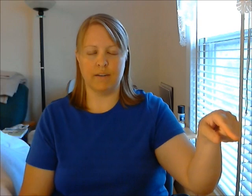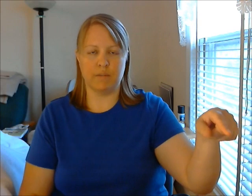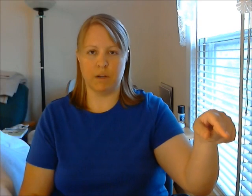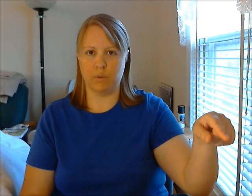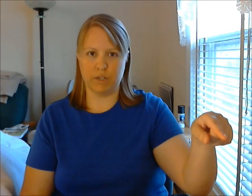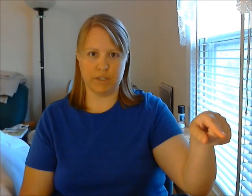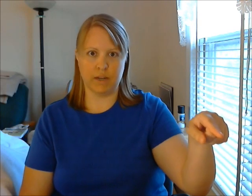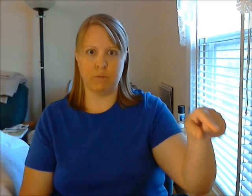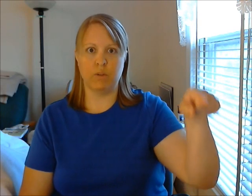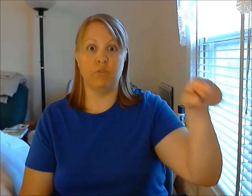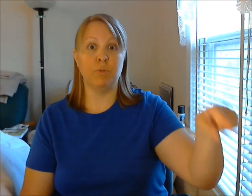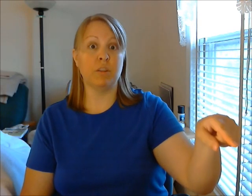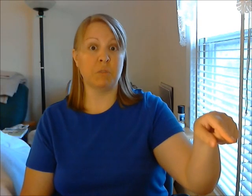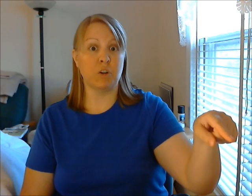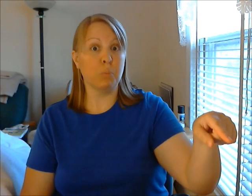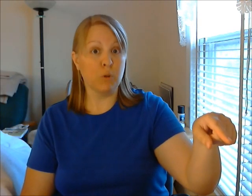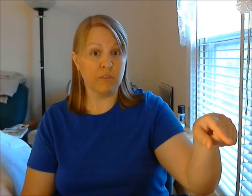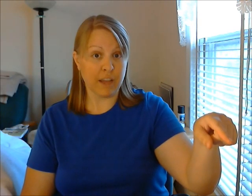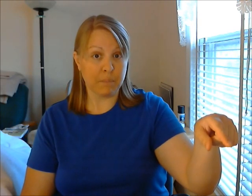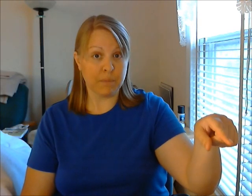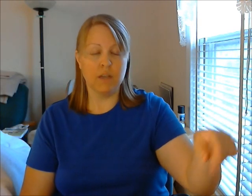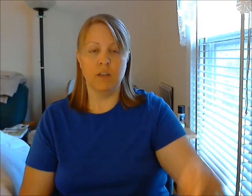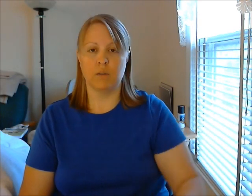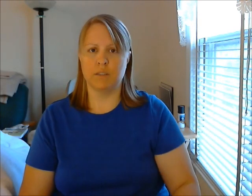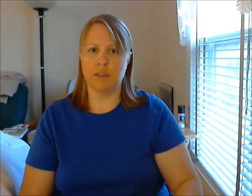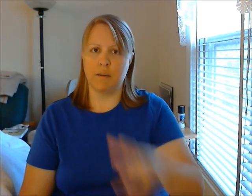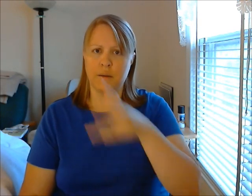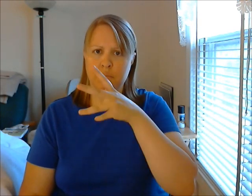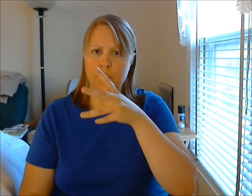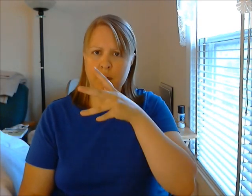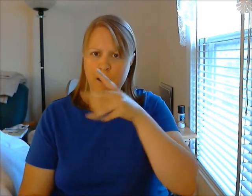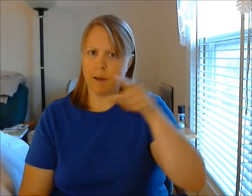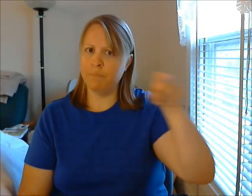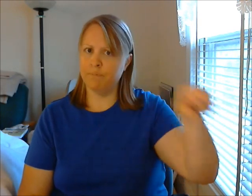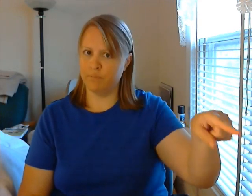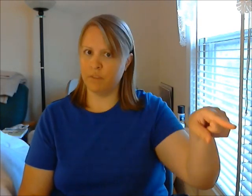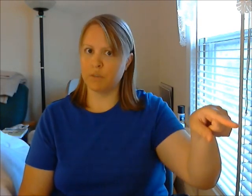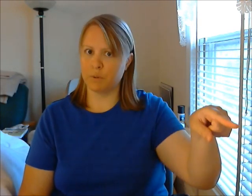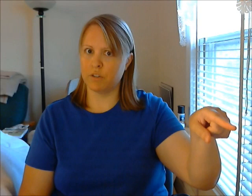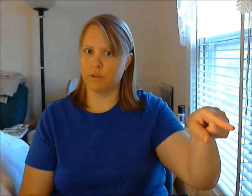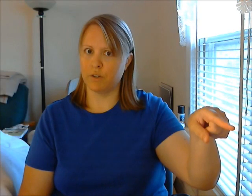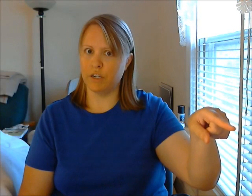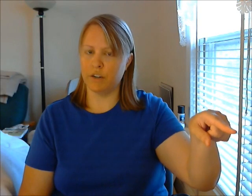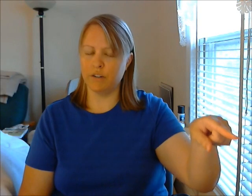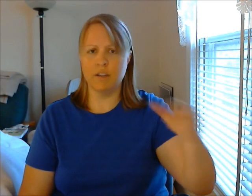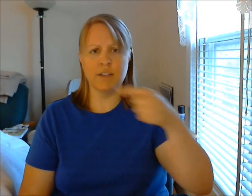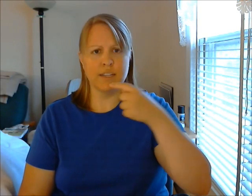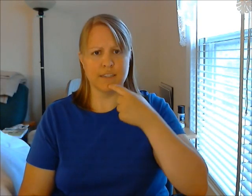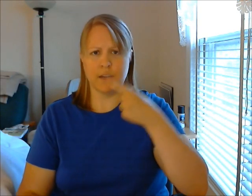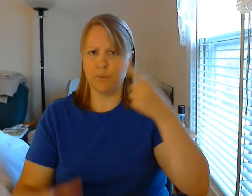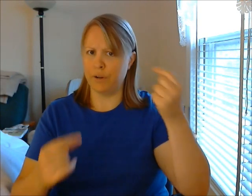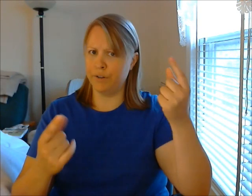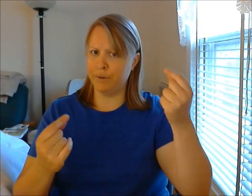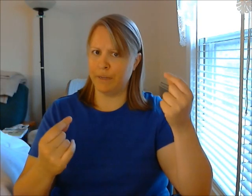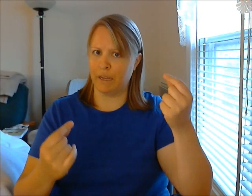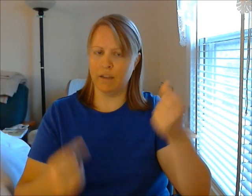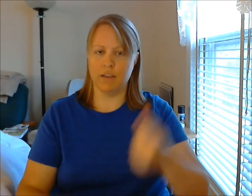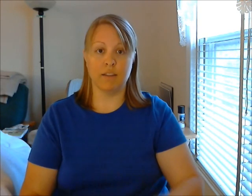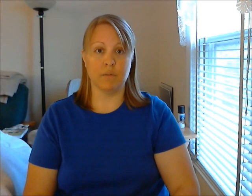doesn't matter which side, but once you've put them there, don't move them. So I'm going to say, my mom, this person over here, said, what are you doing? And then I'm going to put